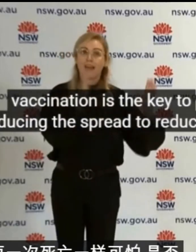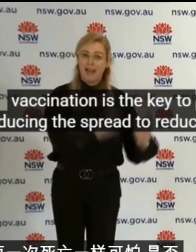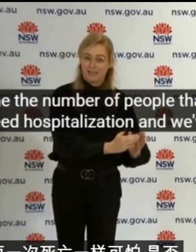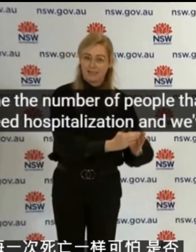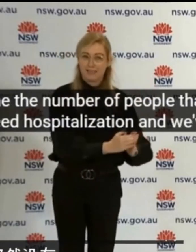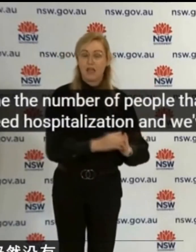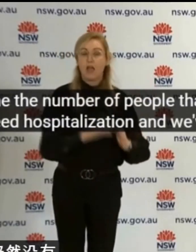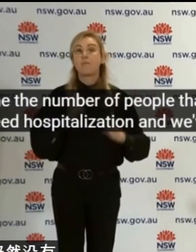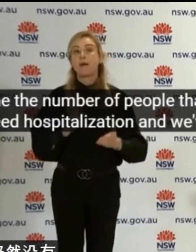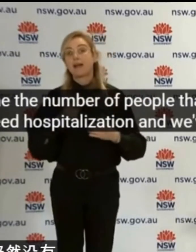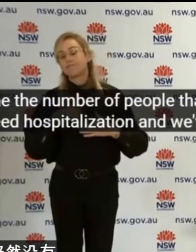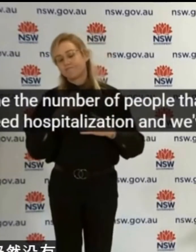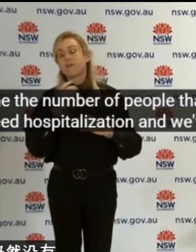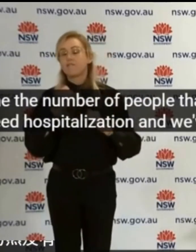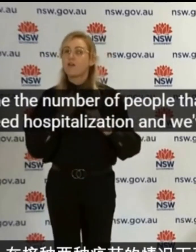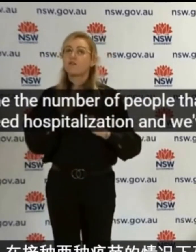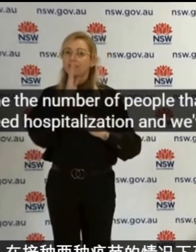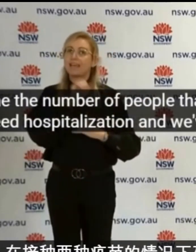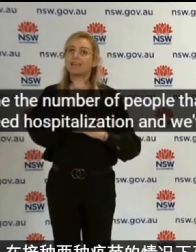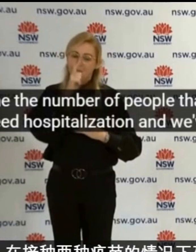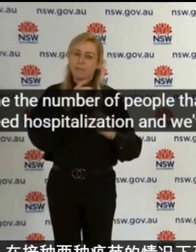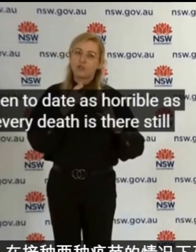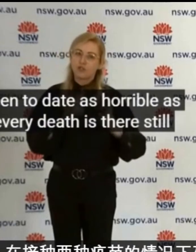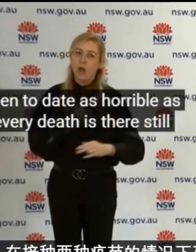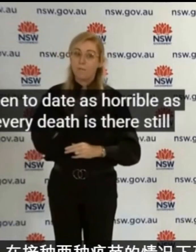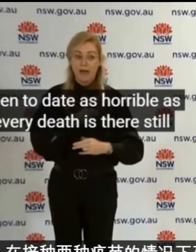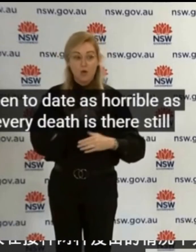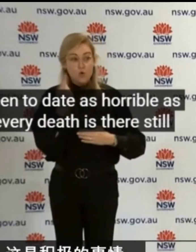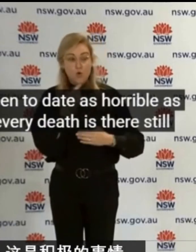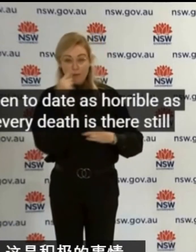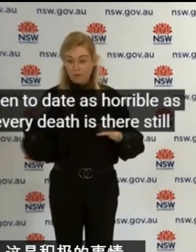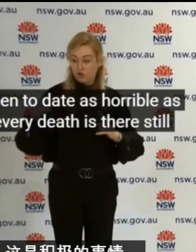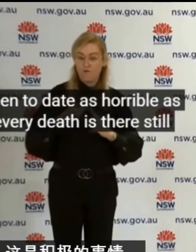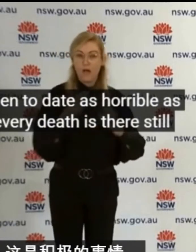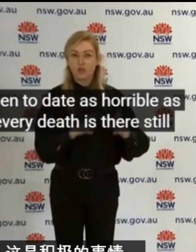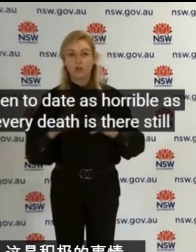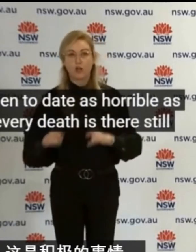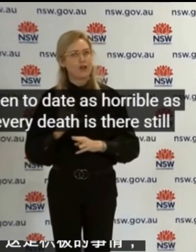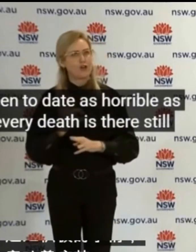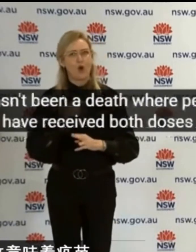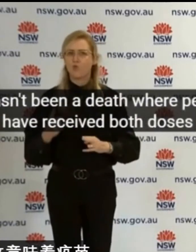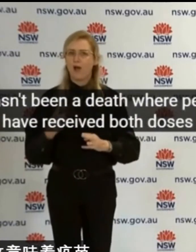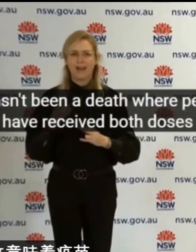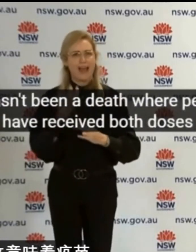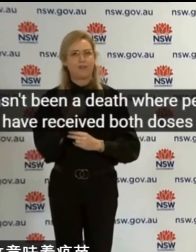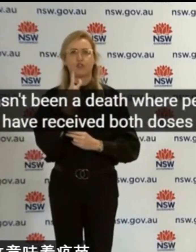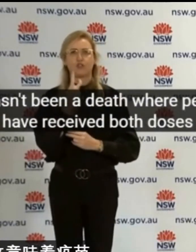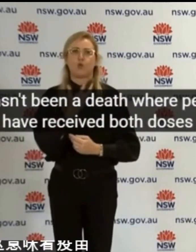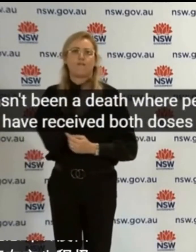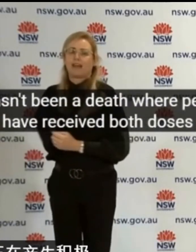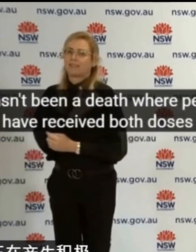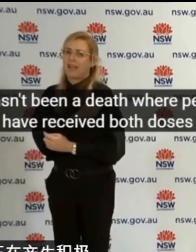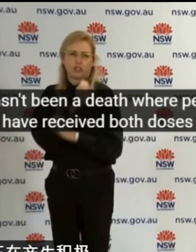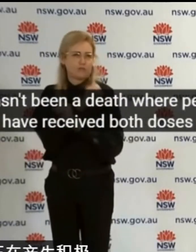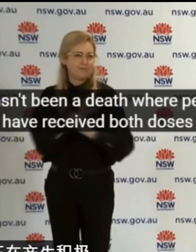been a death where people have received both doses of either vaccine, and that's something positive. It means that the vaccine is having a positive impact,